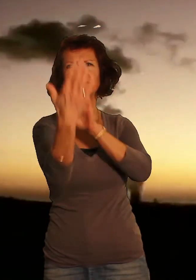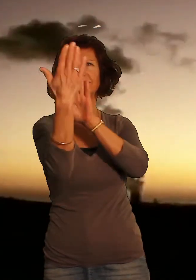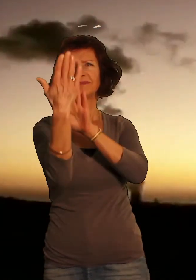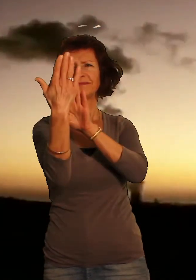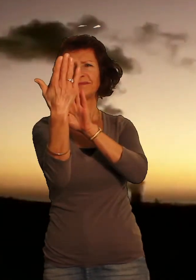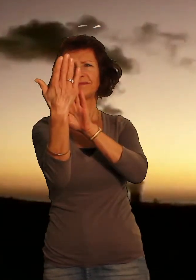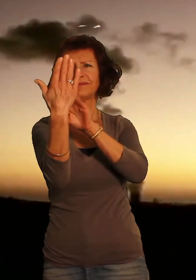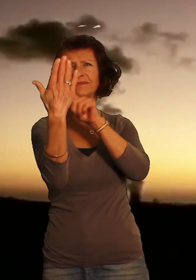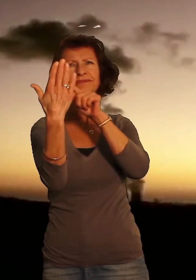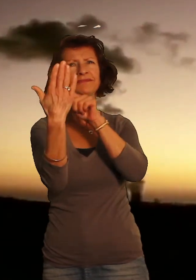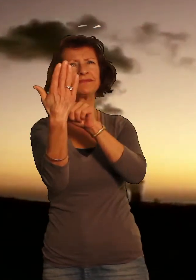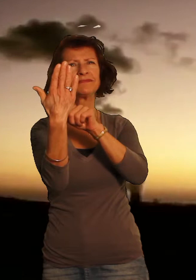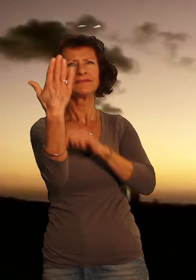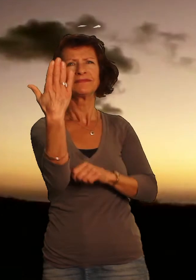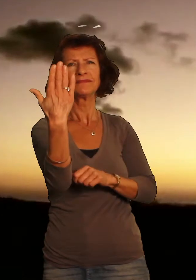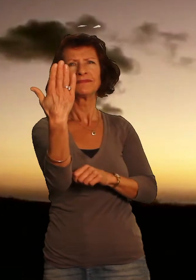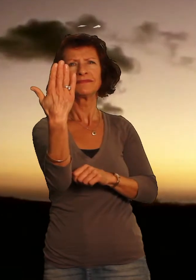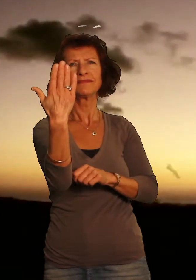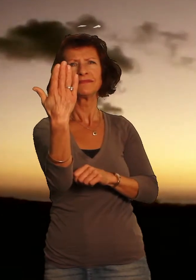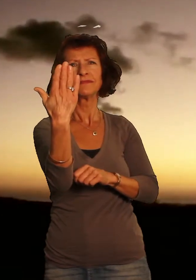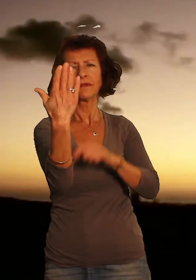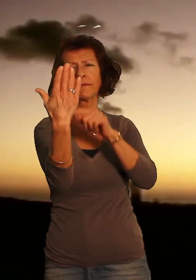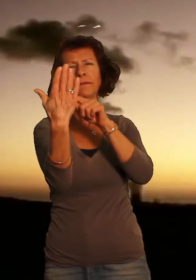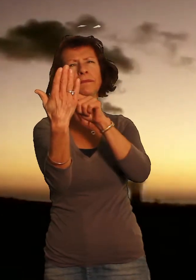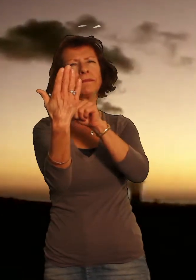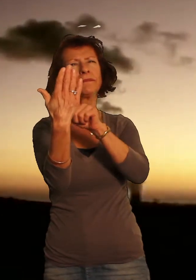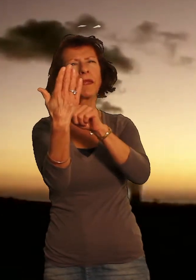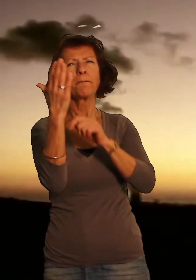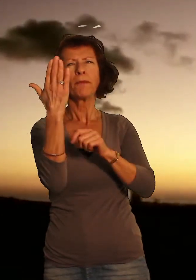year. Electricity production was a secondary purpose.